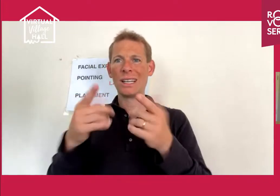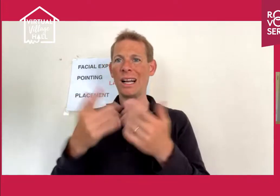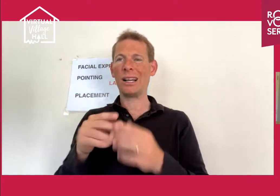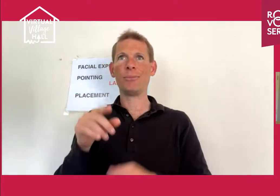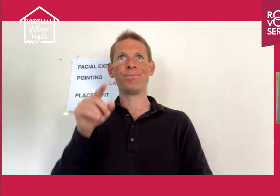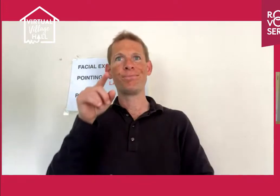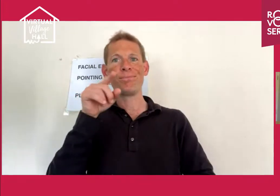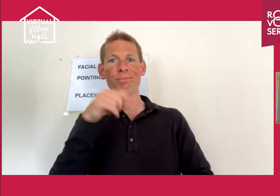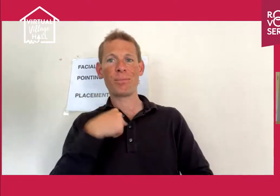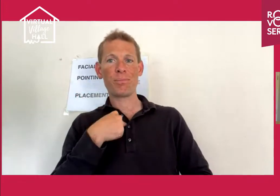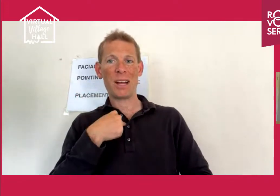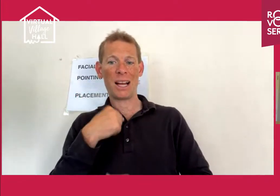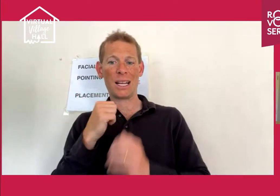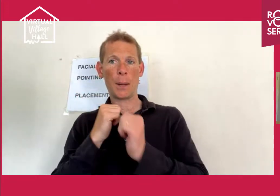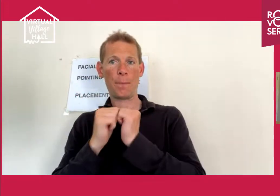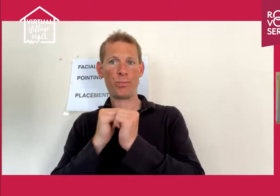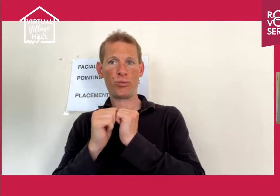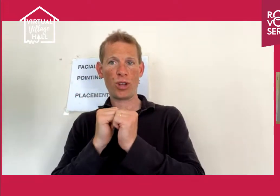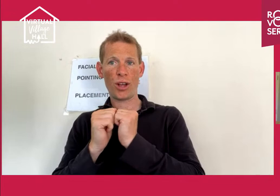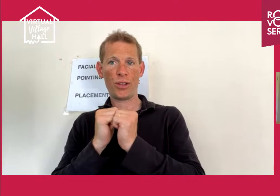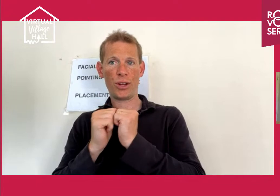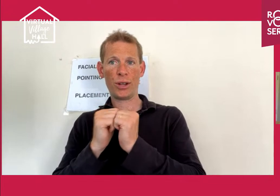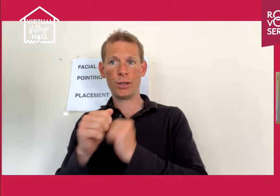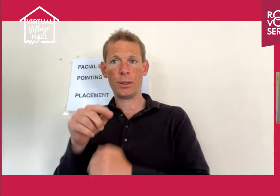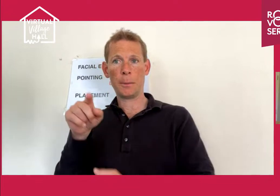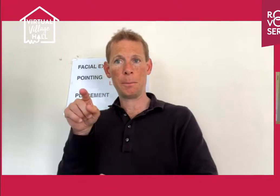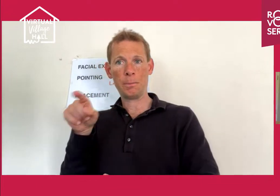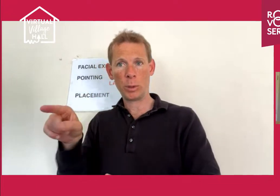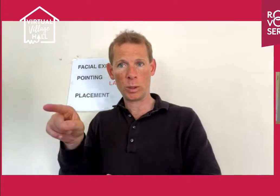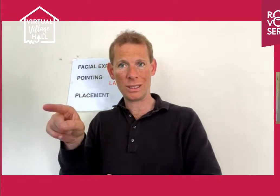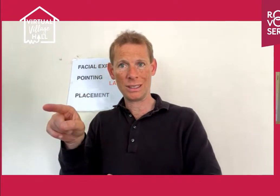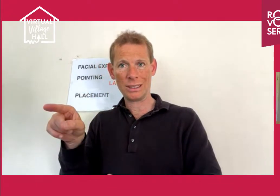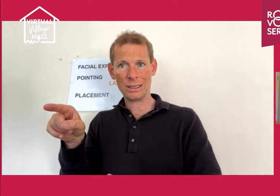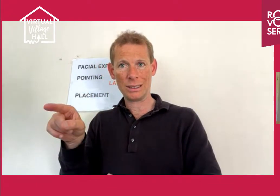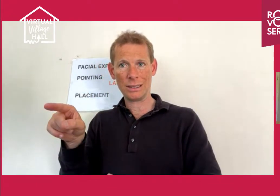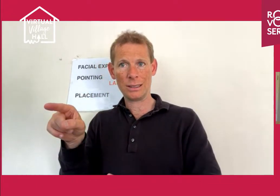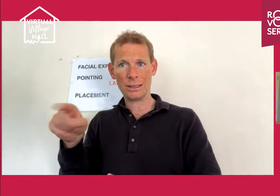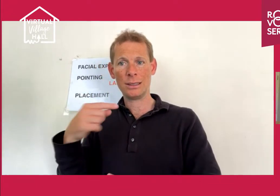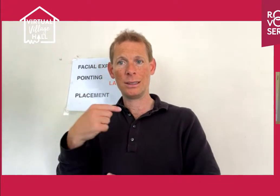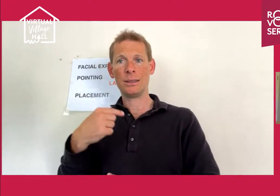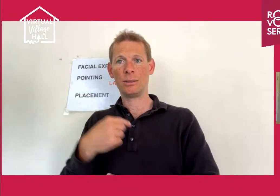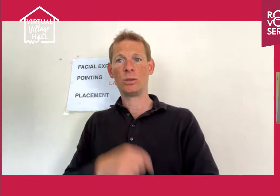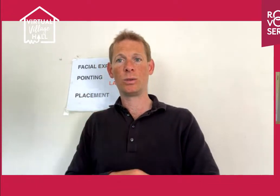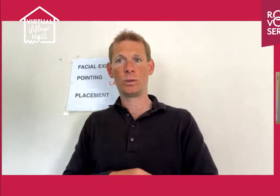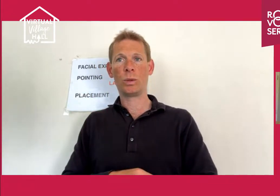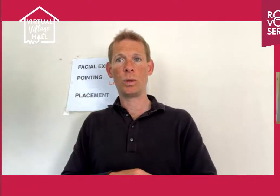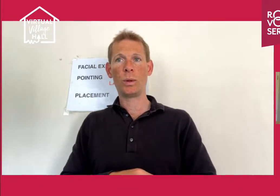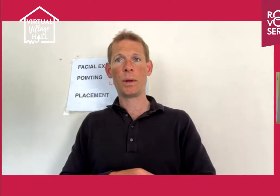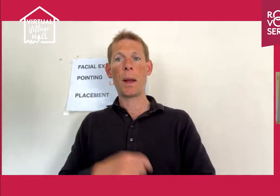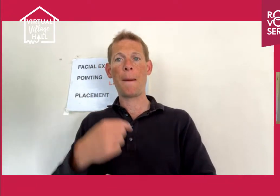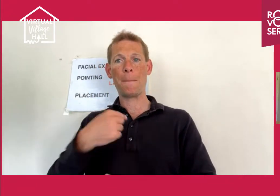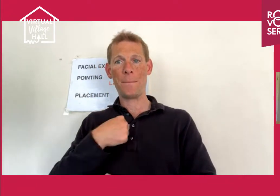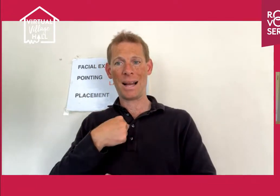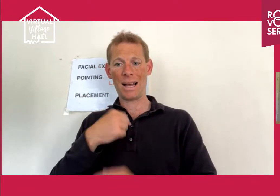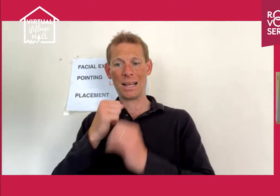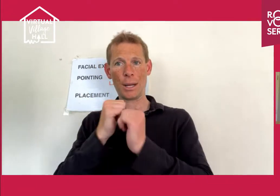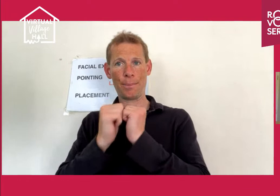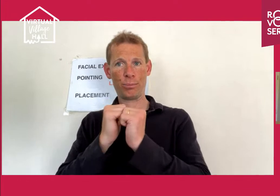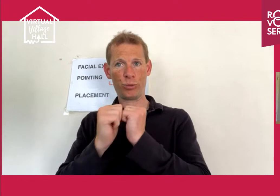or referent is obviously, if I'm talking about, say, my brother, I'm going to point to a space where